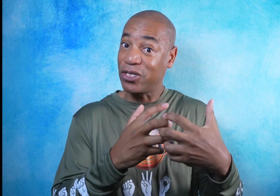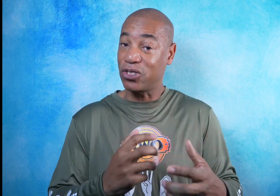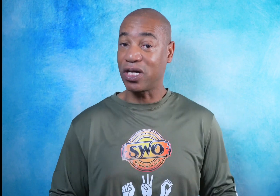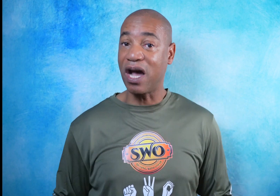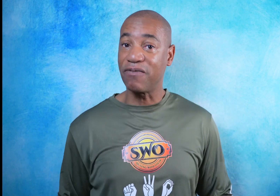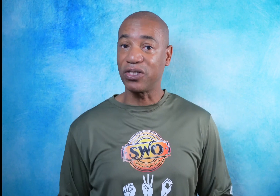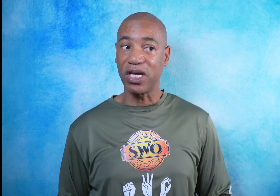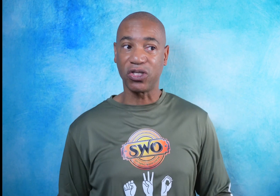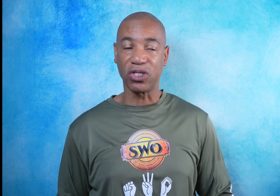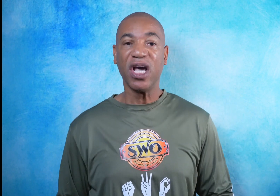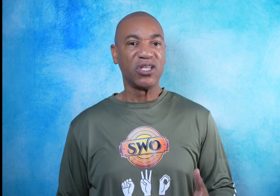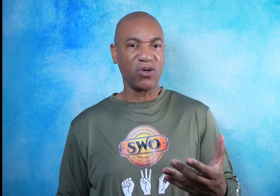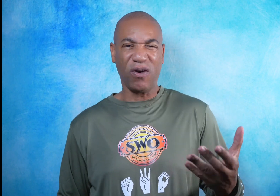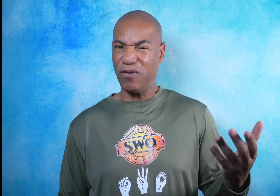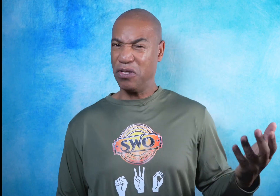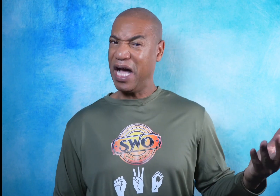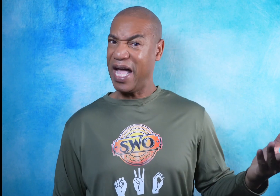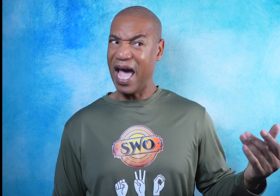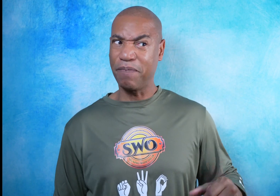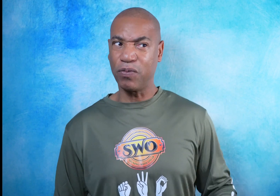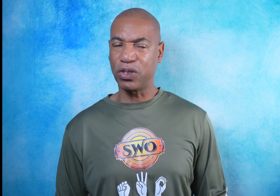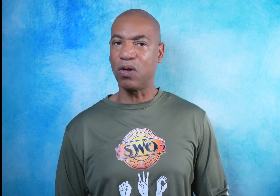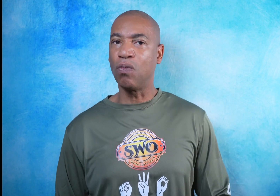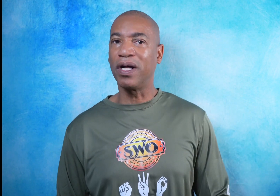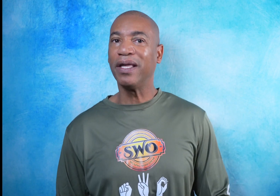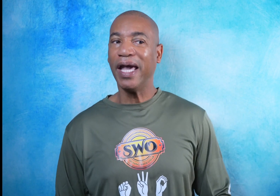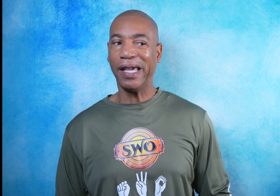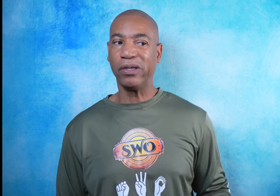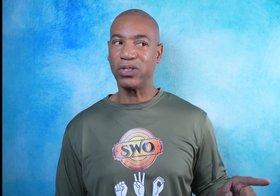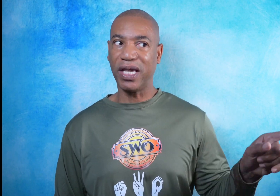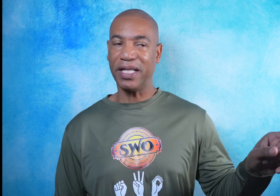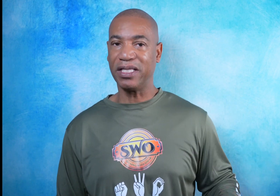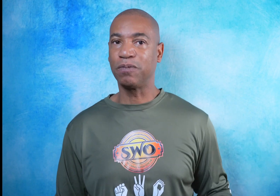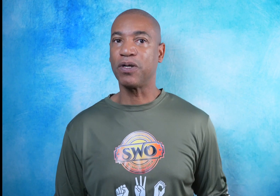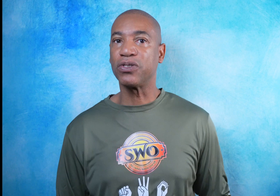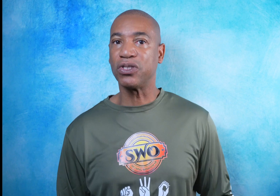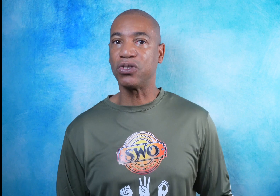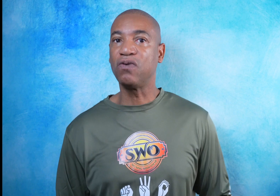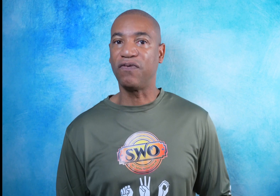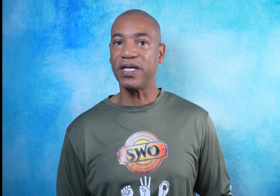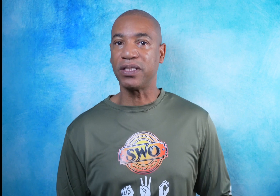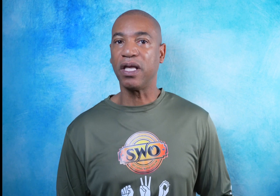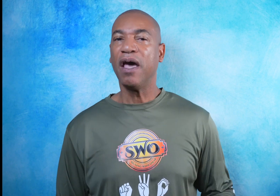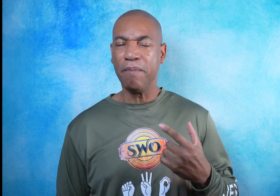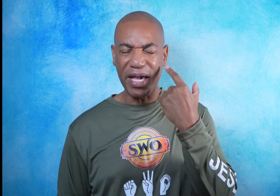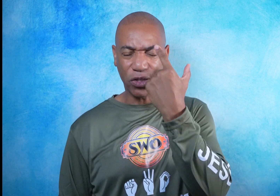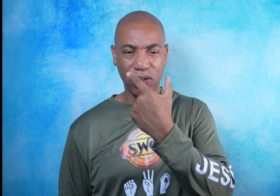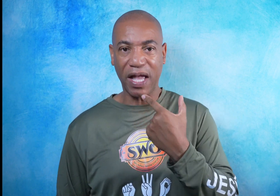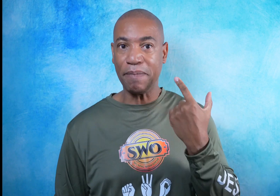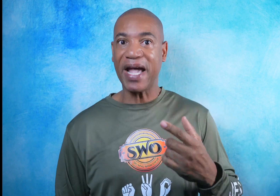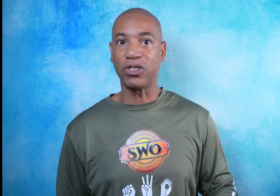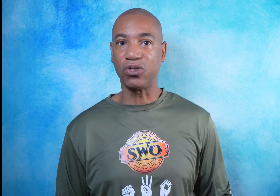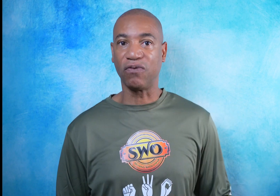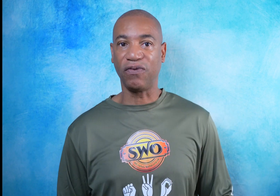the conversation. So if you're not happy with someone and you're saying that this person's two-faced, make sure that matches your